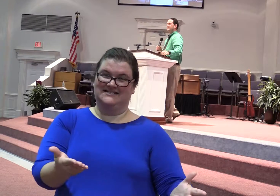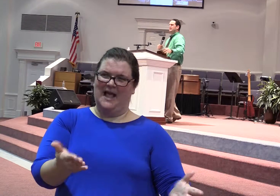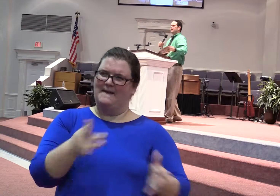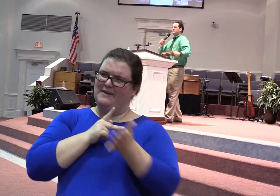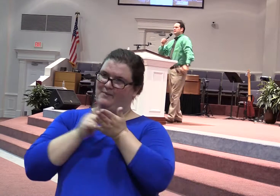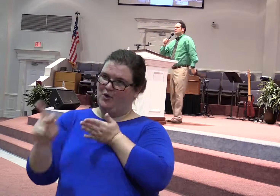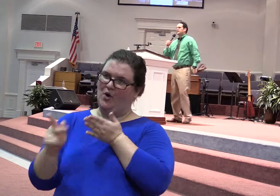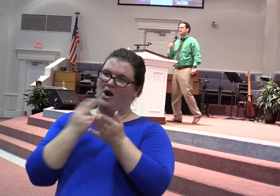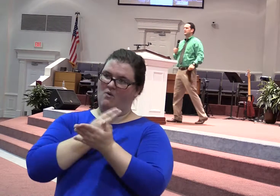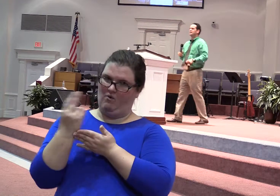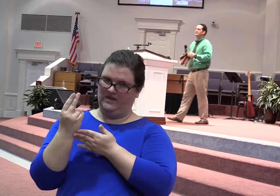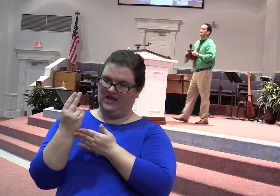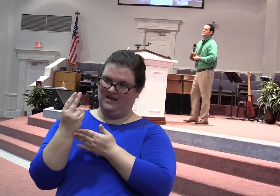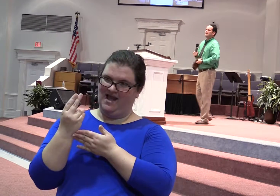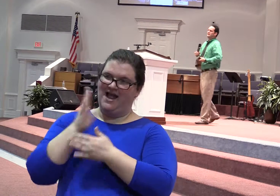Right.